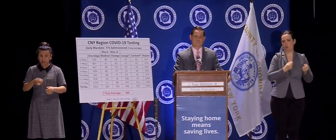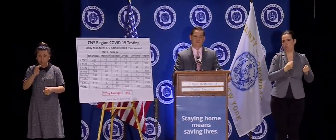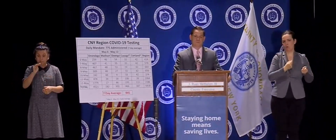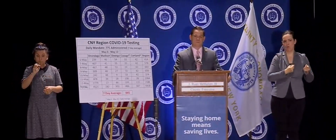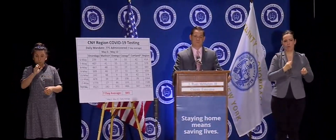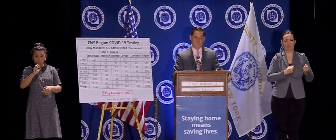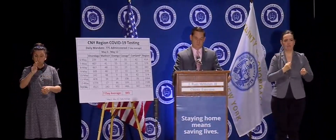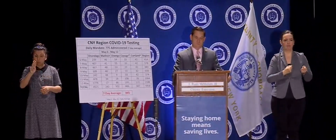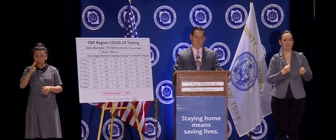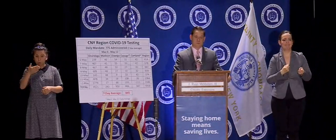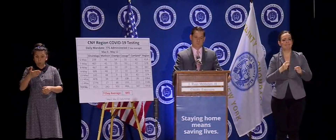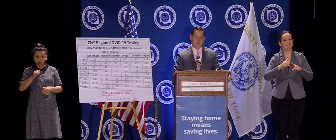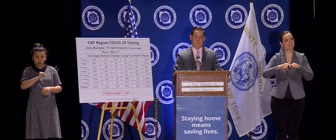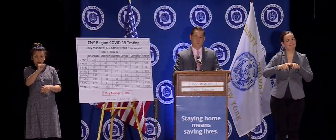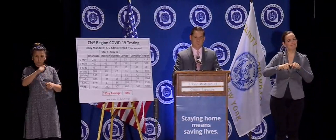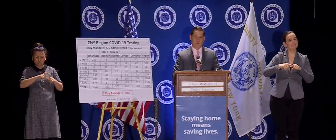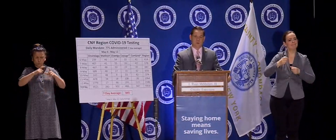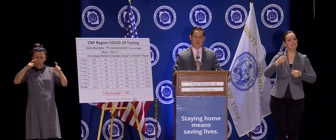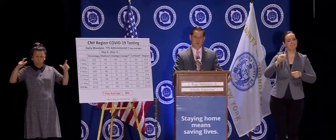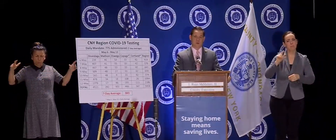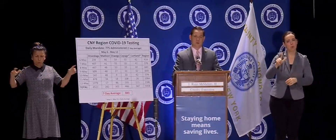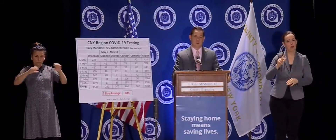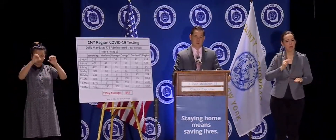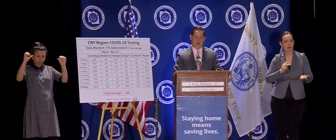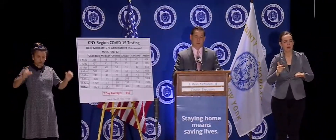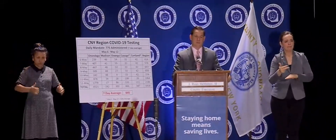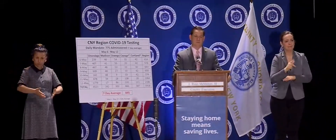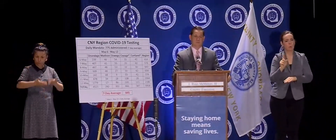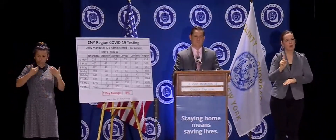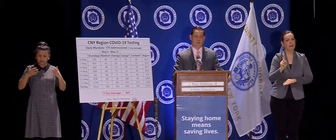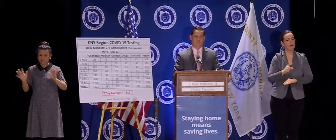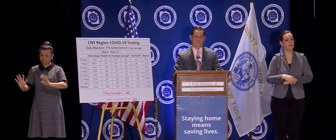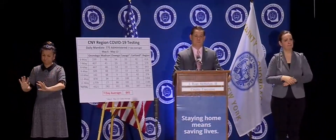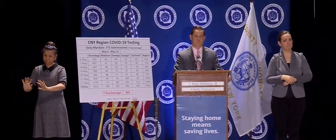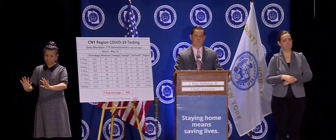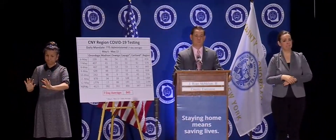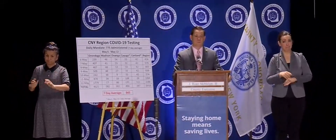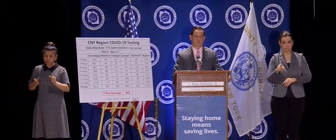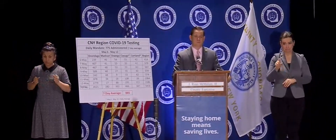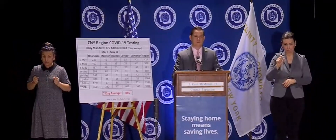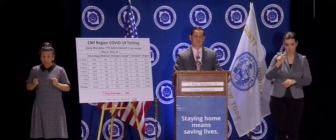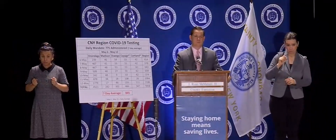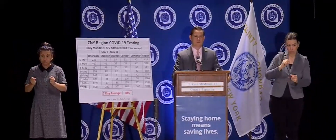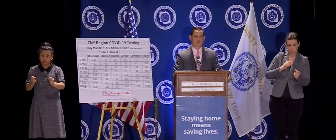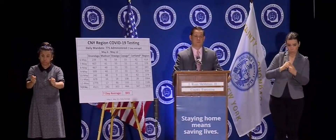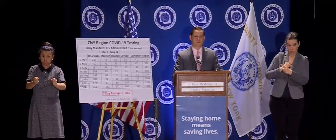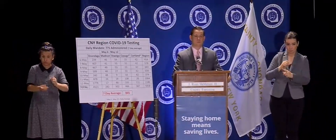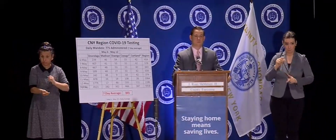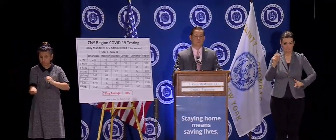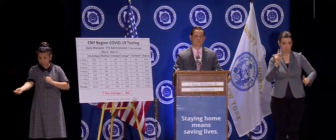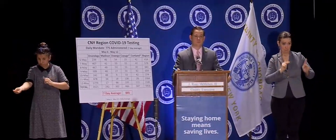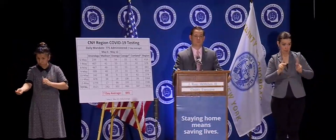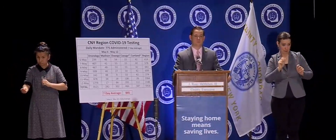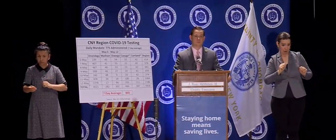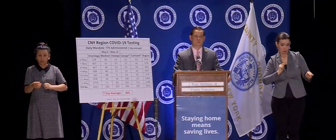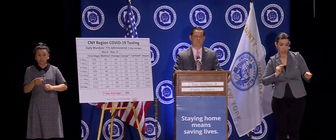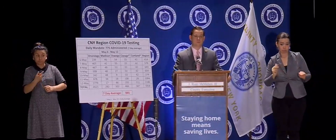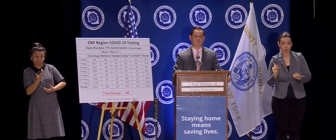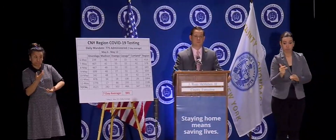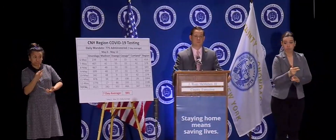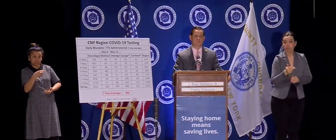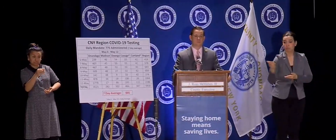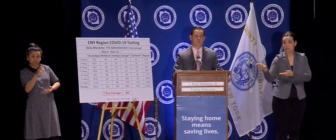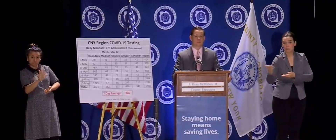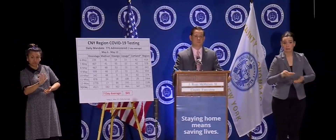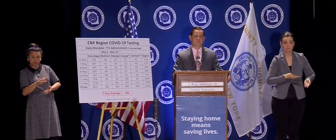Curbside retail, though, could be a go as soon as their stores are ready. Correct. We're talking a lot about businesses reopening, but as far as, I